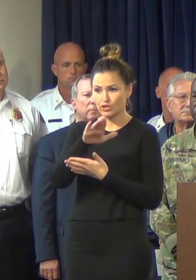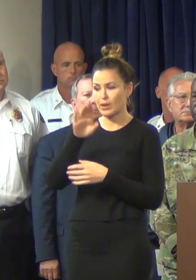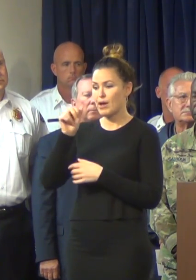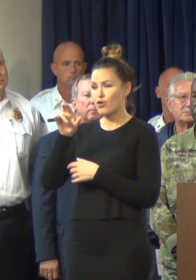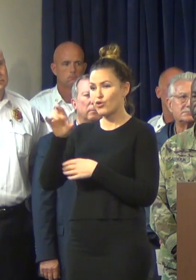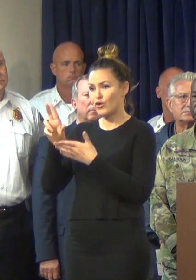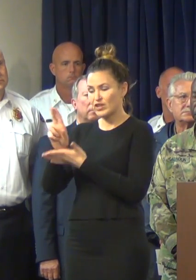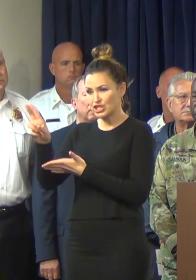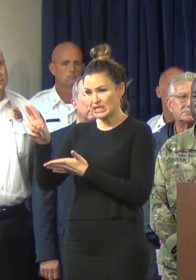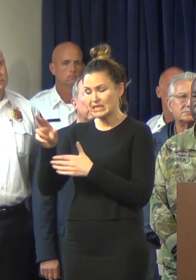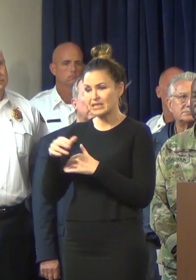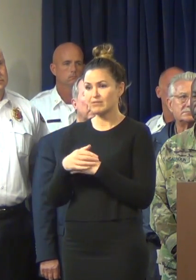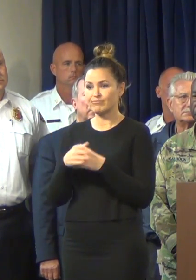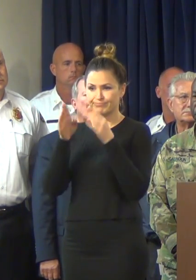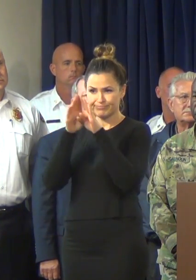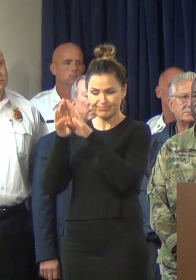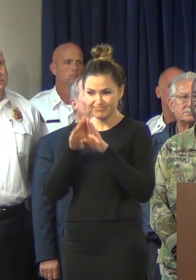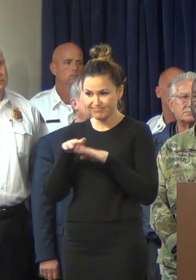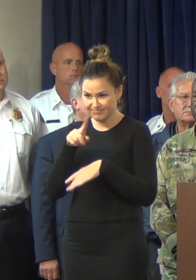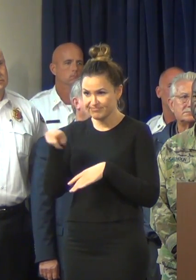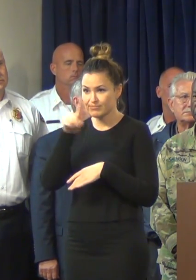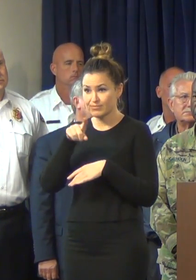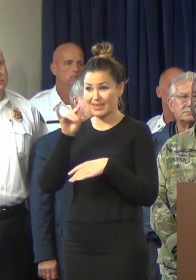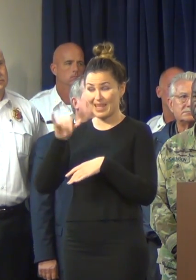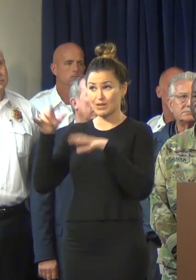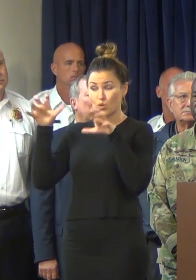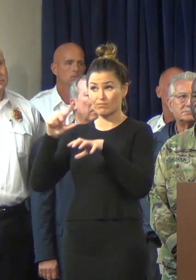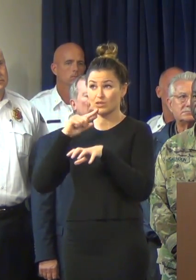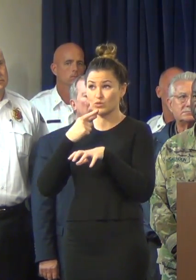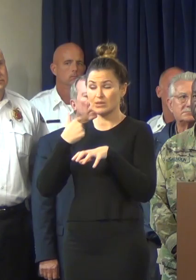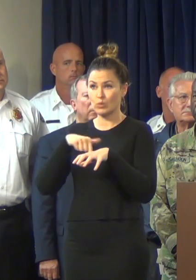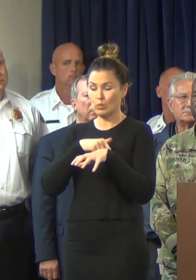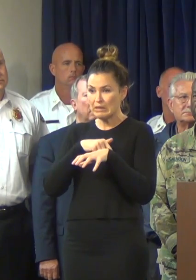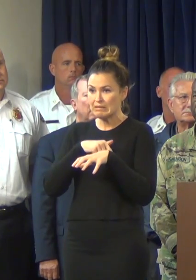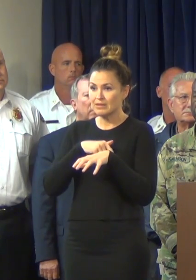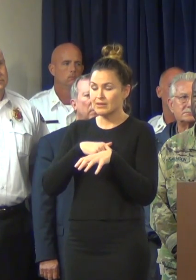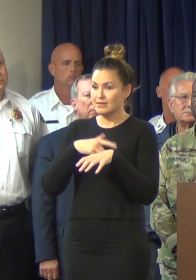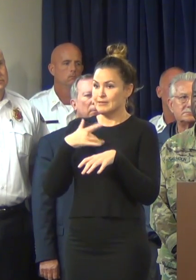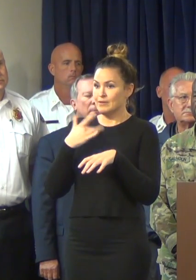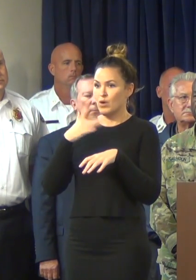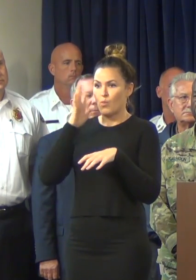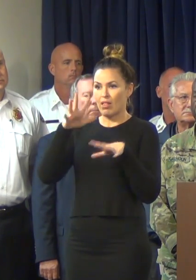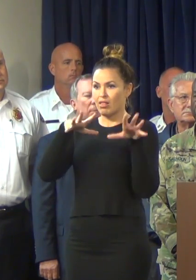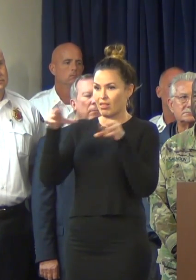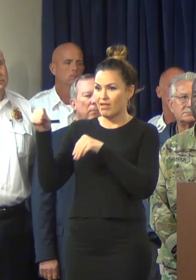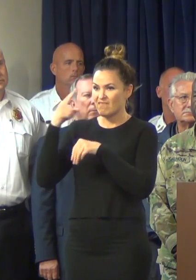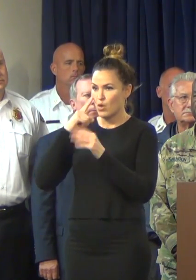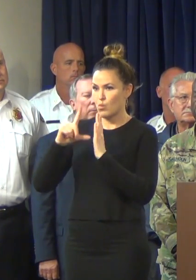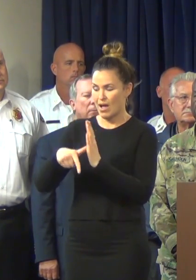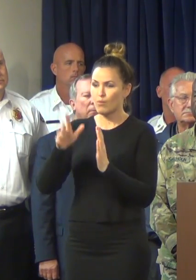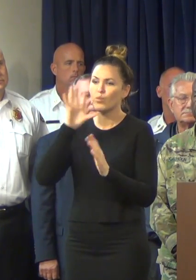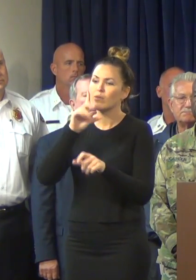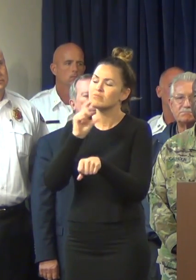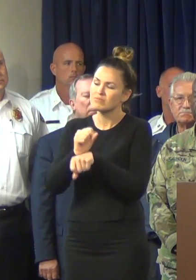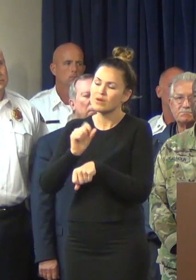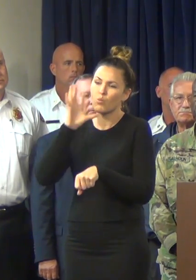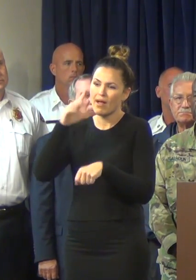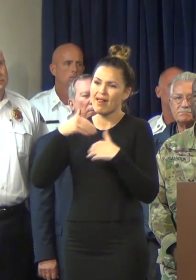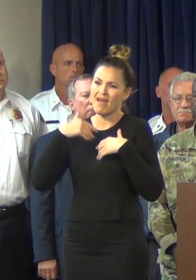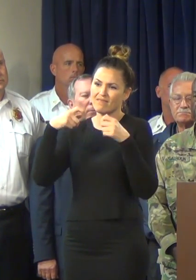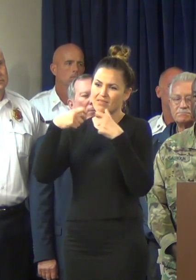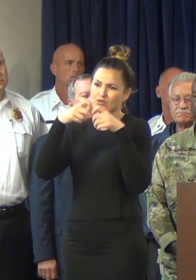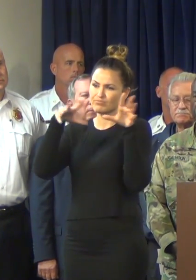University. With a storm of this magnitude, we are very concerned about prolonged power outages. We're going to have power outages, no